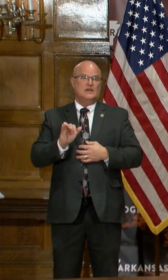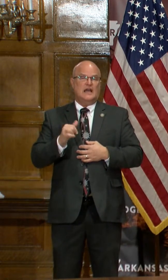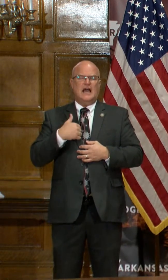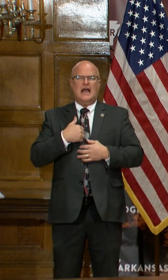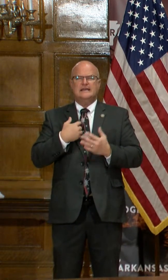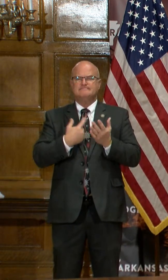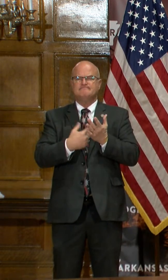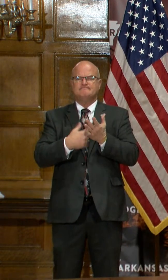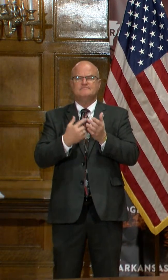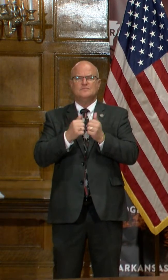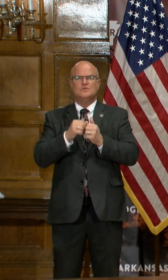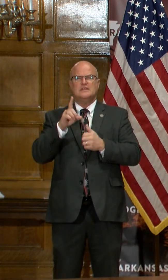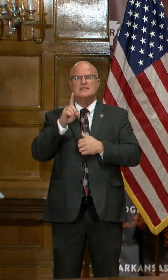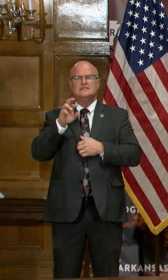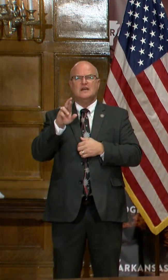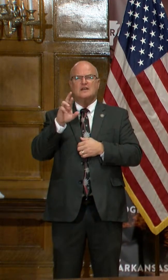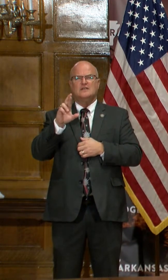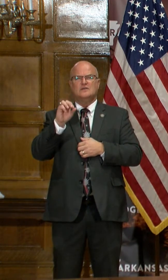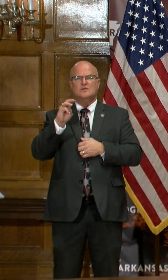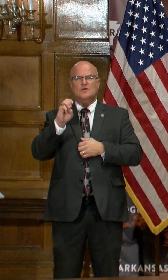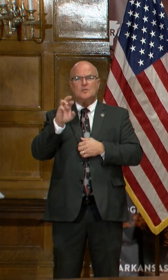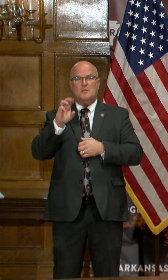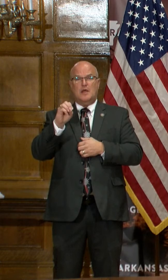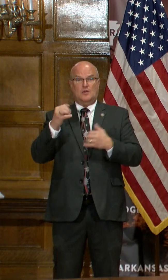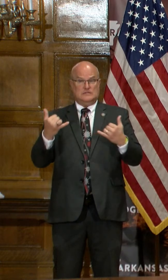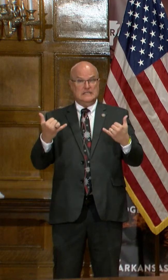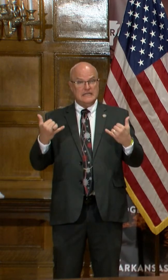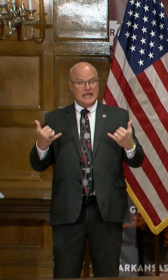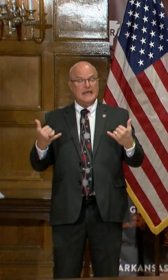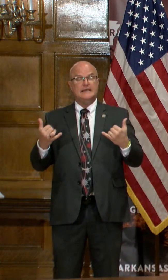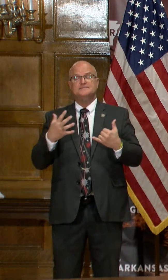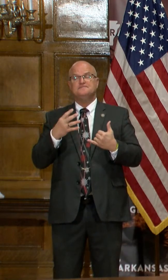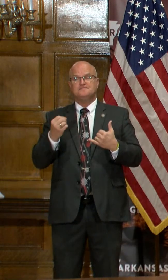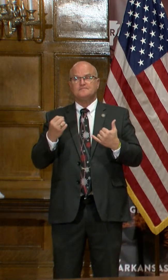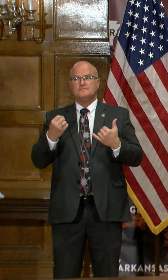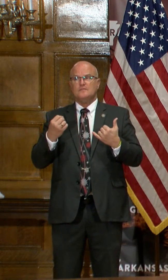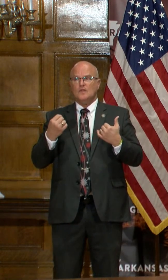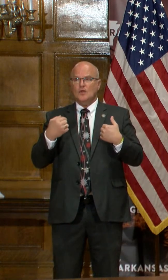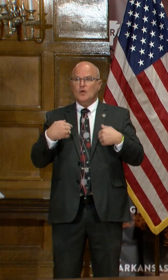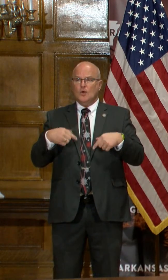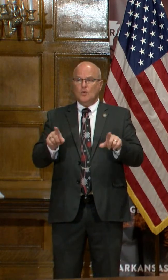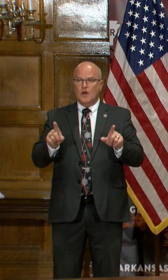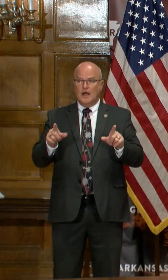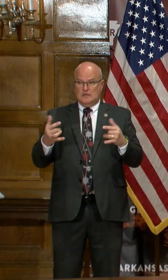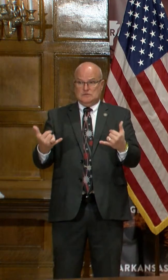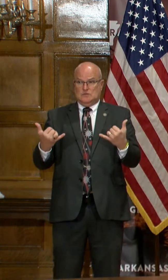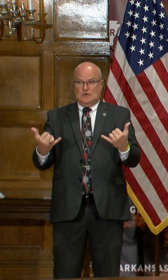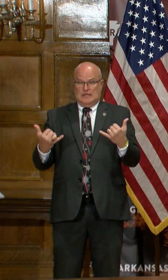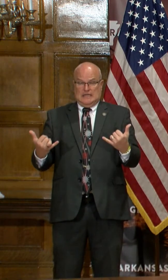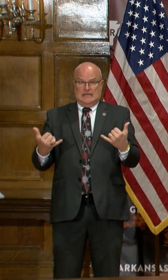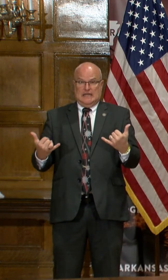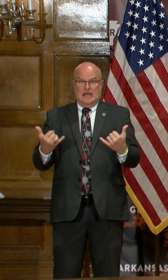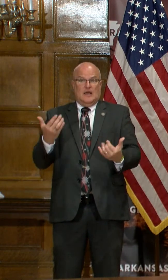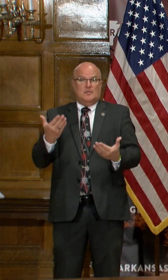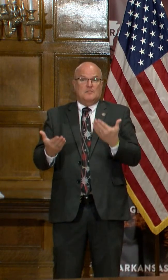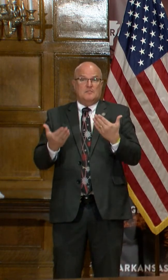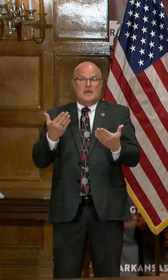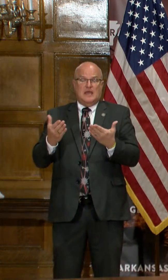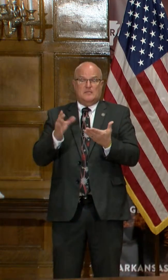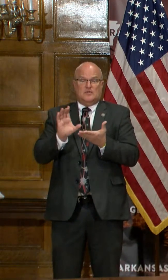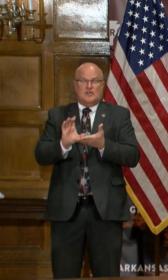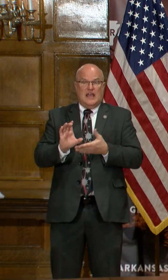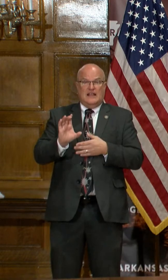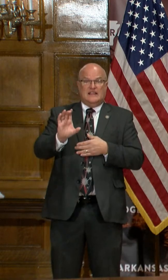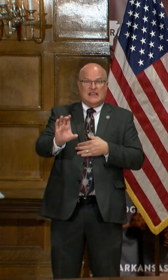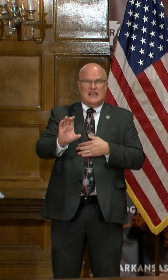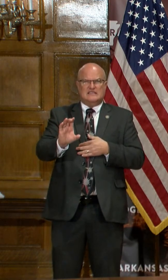had a conversation with Dr. Romero about this today, and while right now maybe our allocation